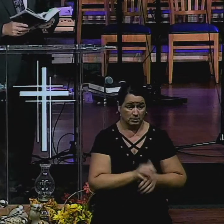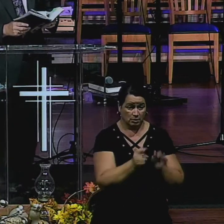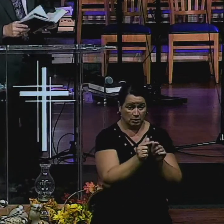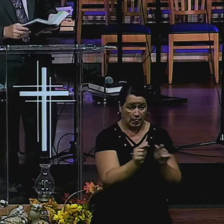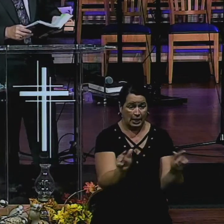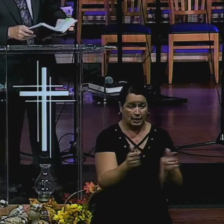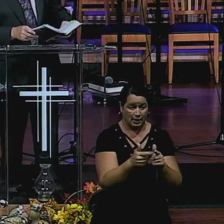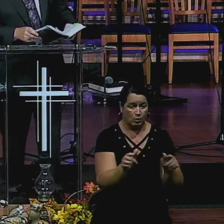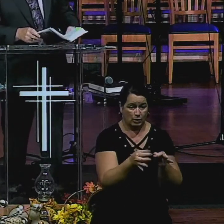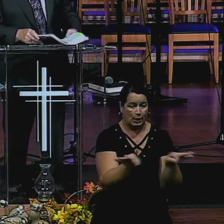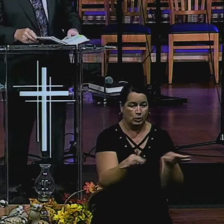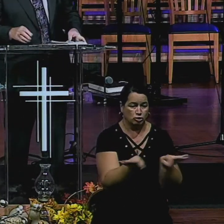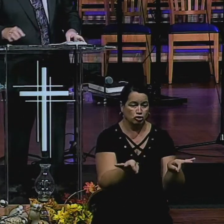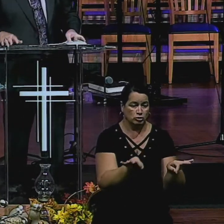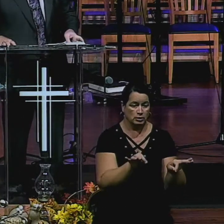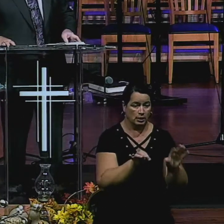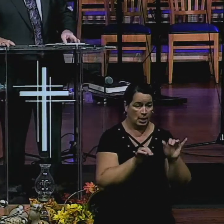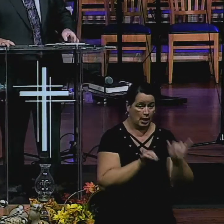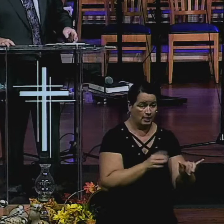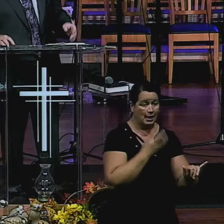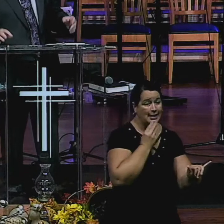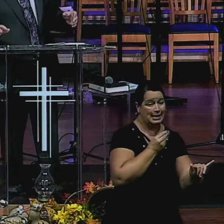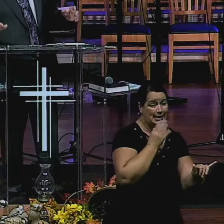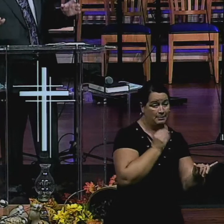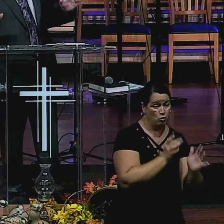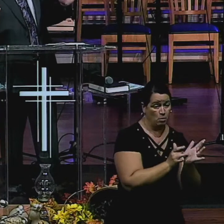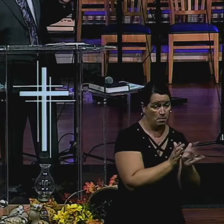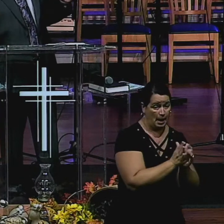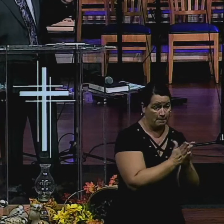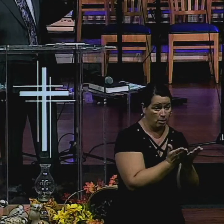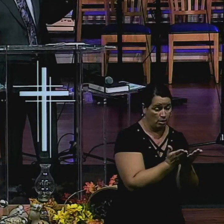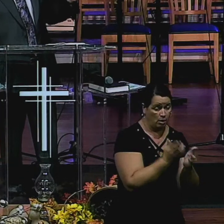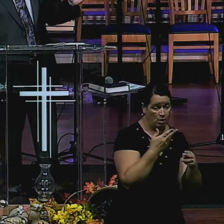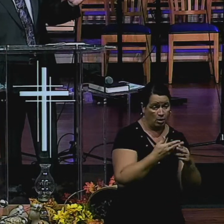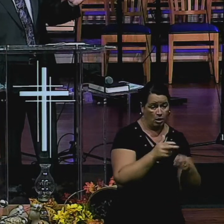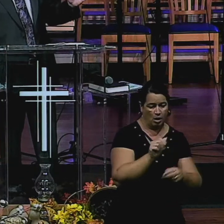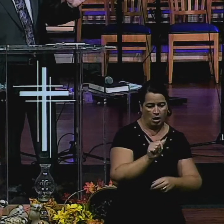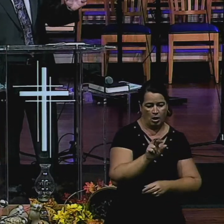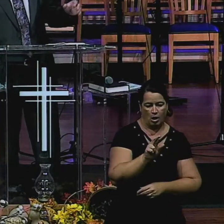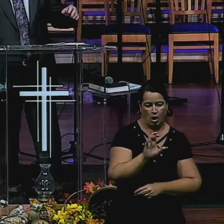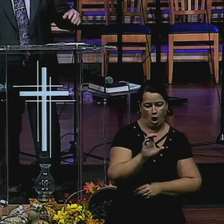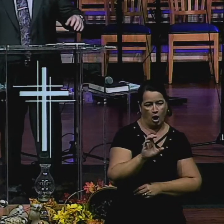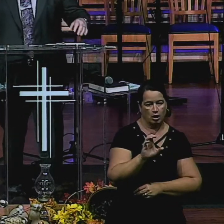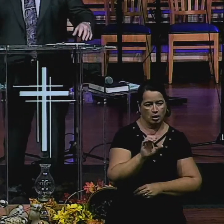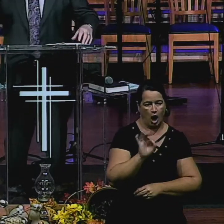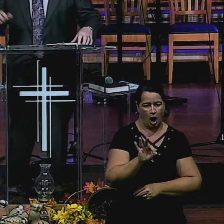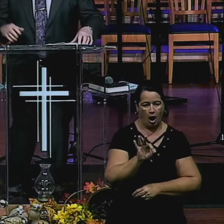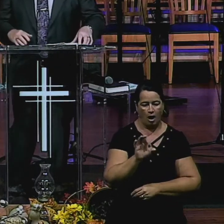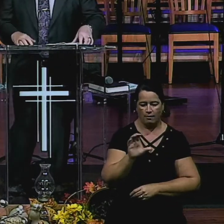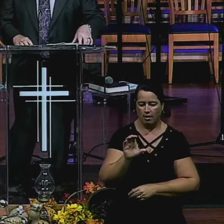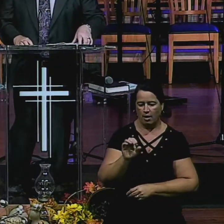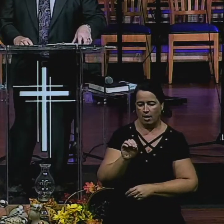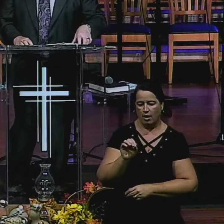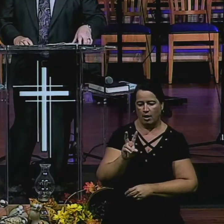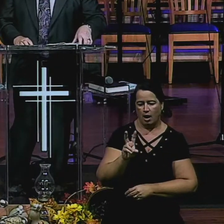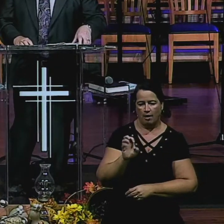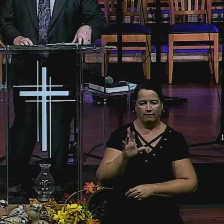And in that Hebrew Bible, of course, there's something called the Ark of the Covenant. Now, if you